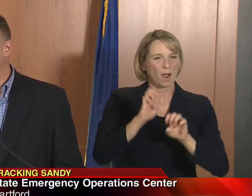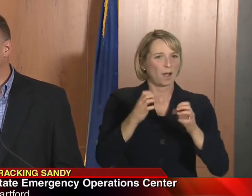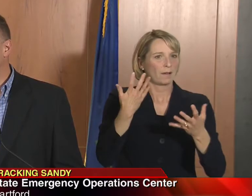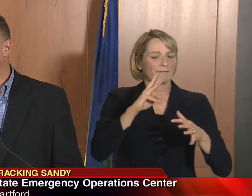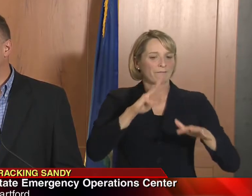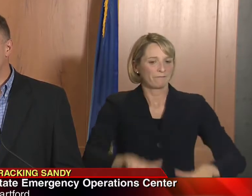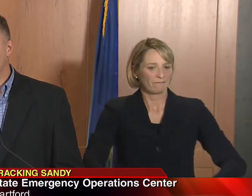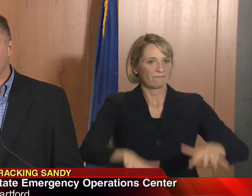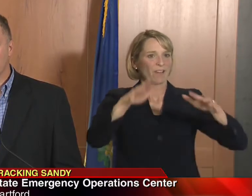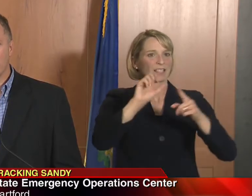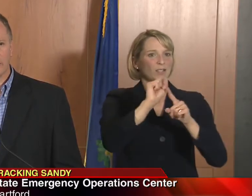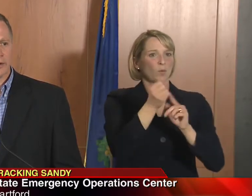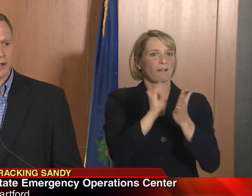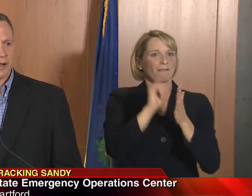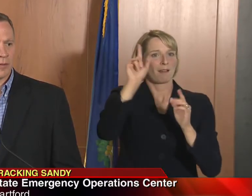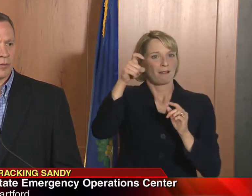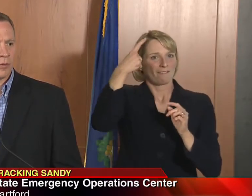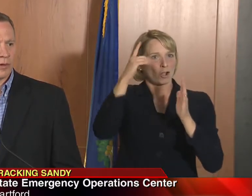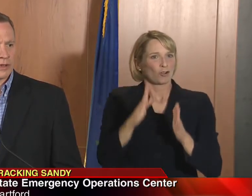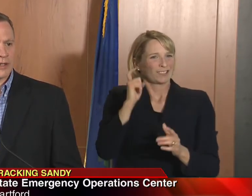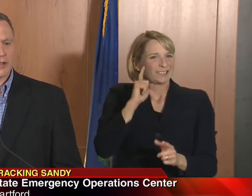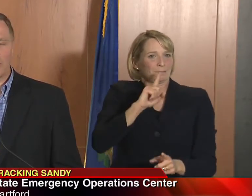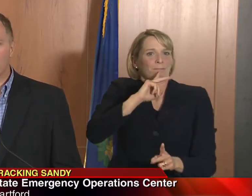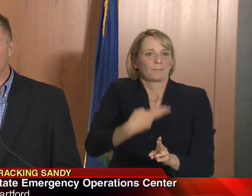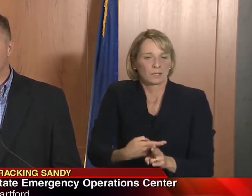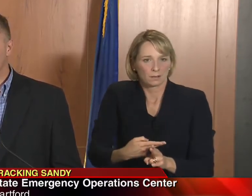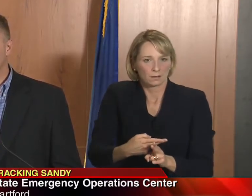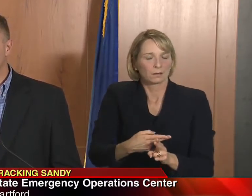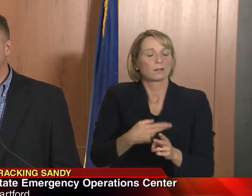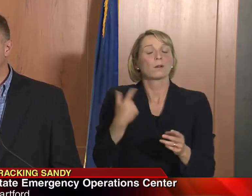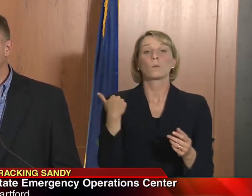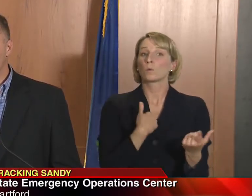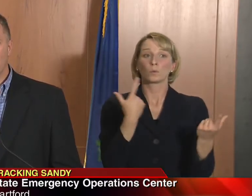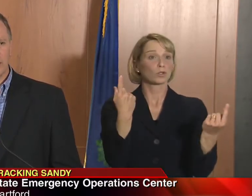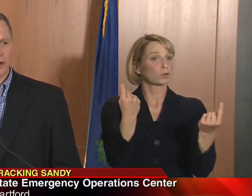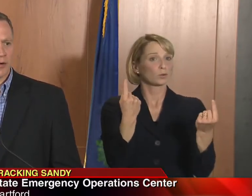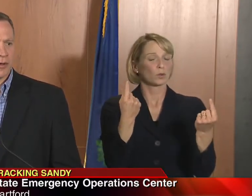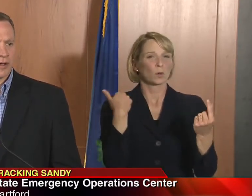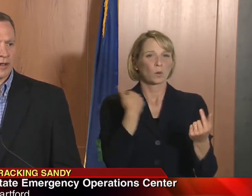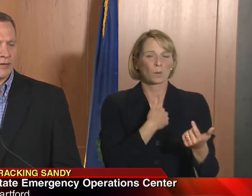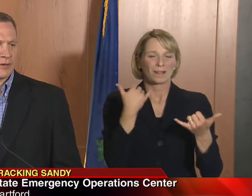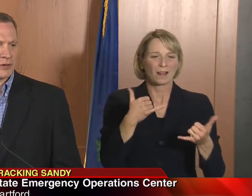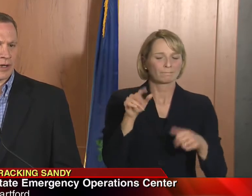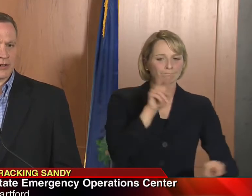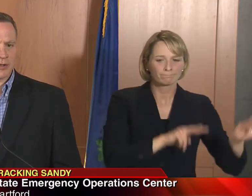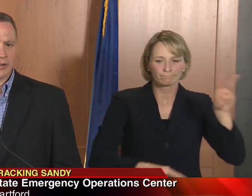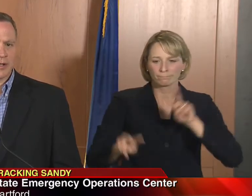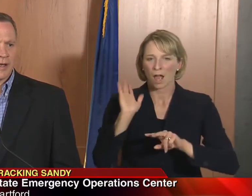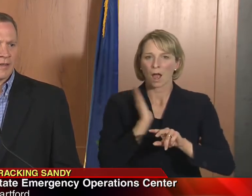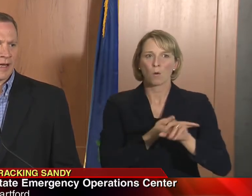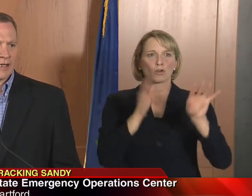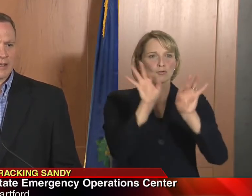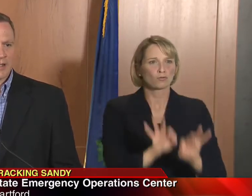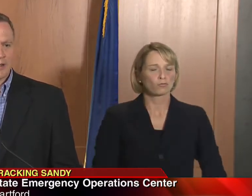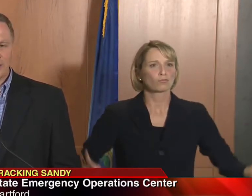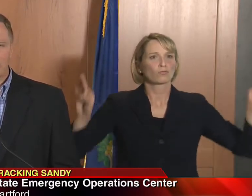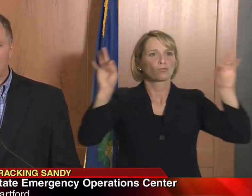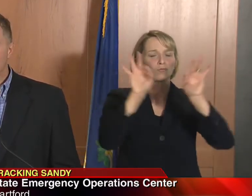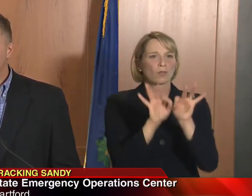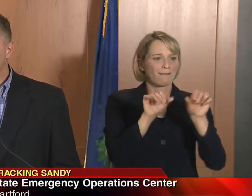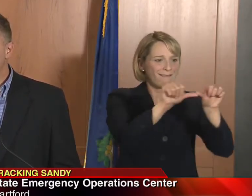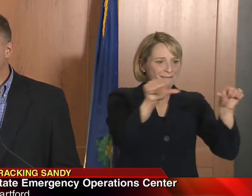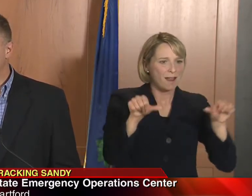that the governor mentioned earlier. Essentially what we're doing is taking a hard look at our critical infrastructure that is in